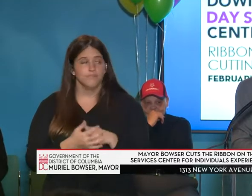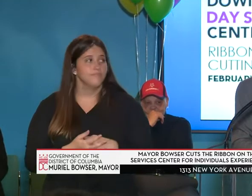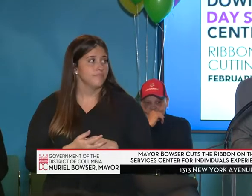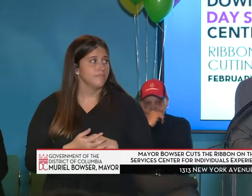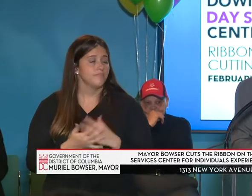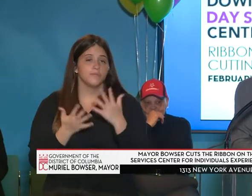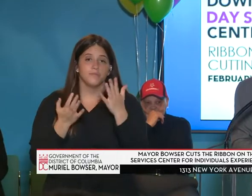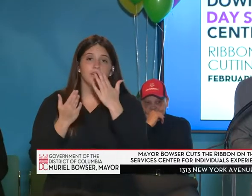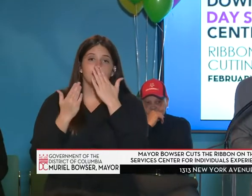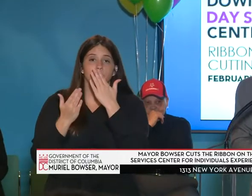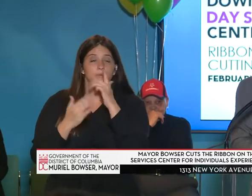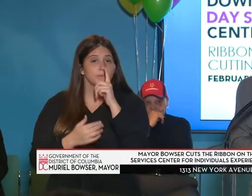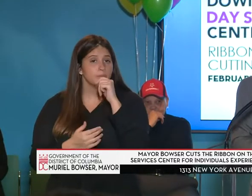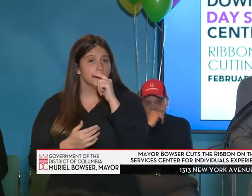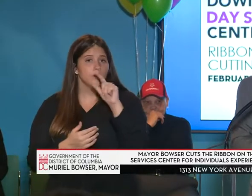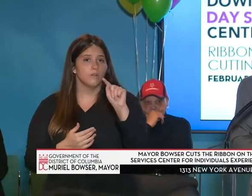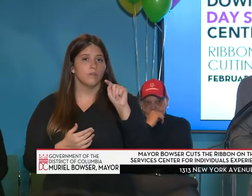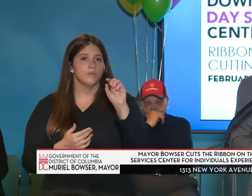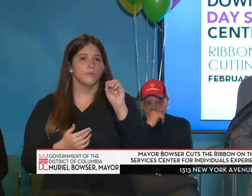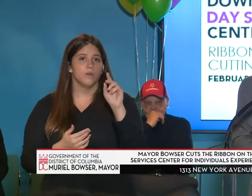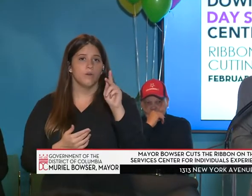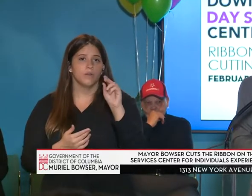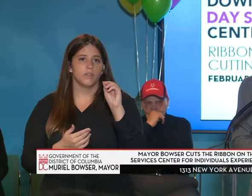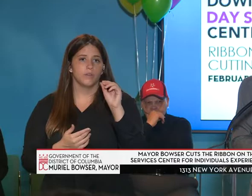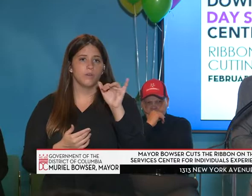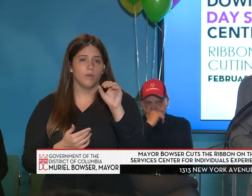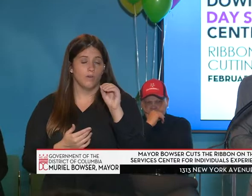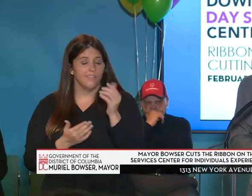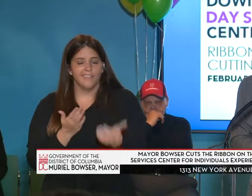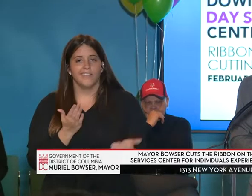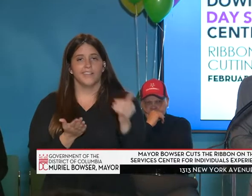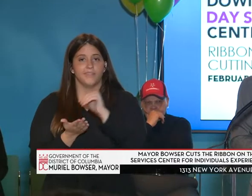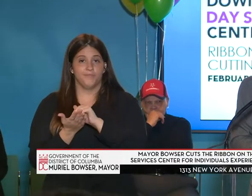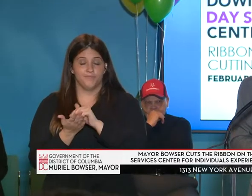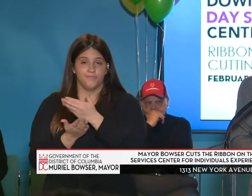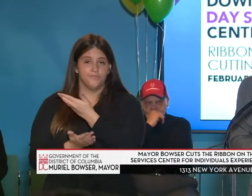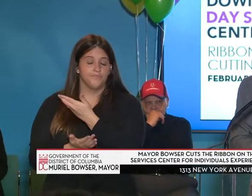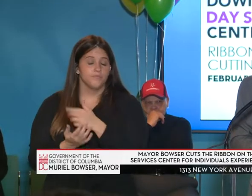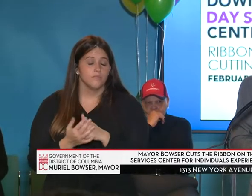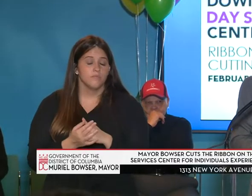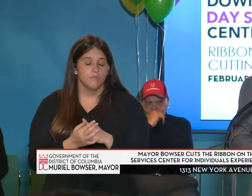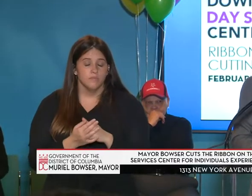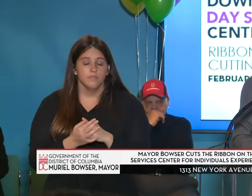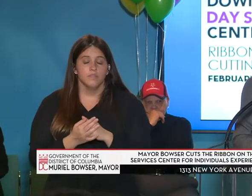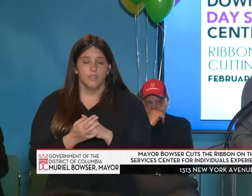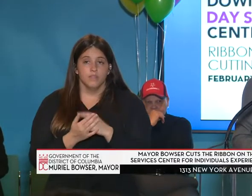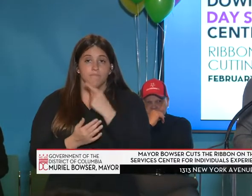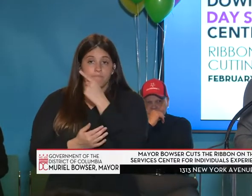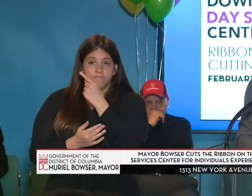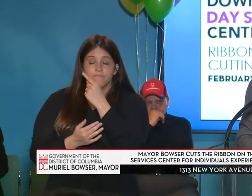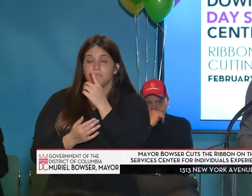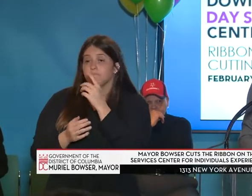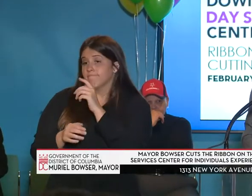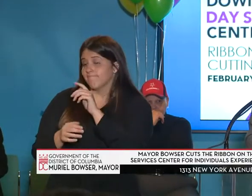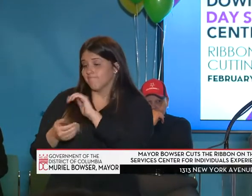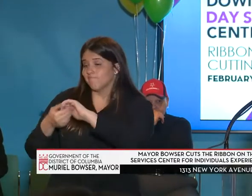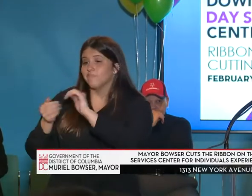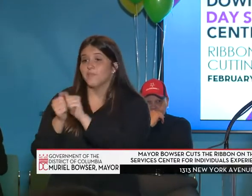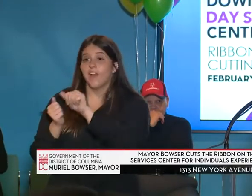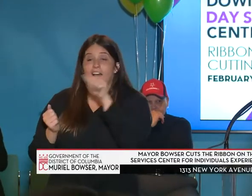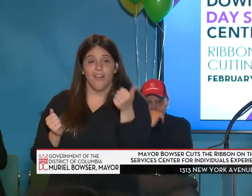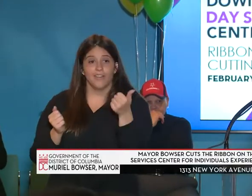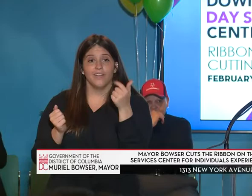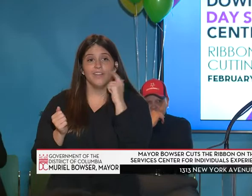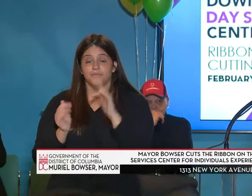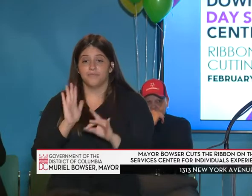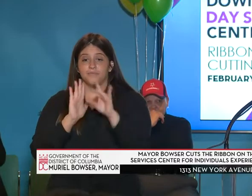say thank you to Tokyo once again. Tokyo, who, along with some others in our team,